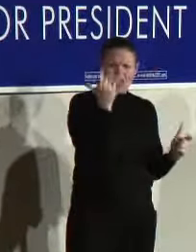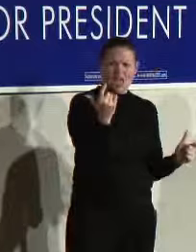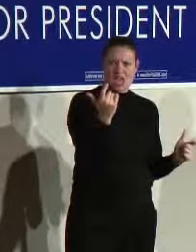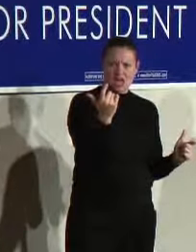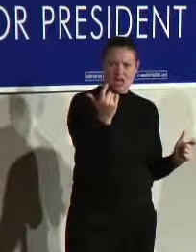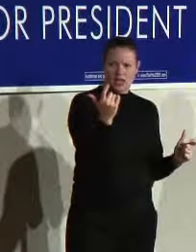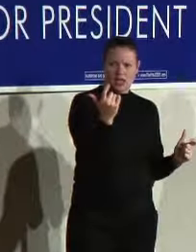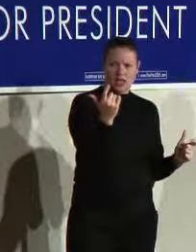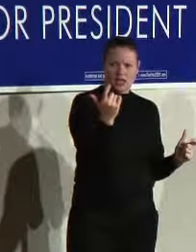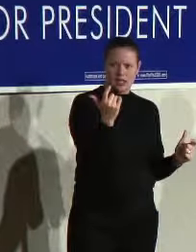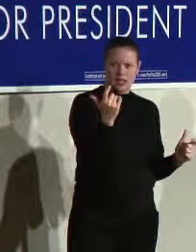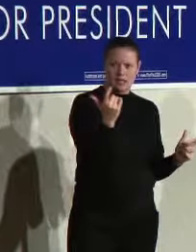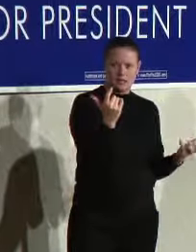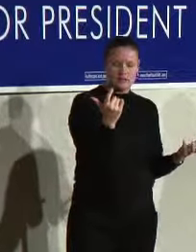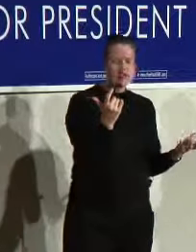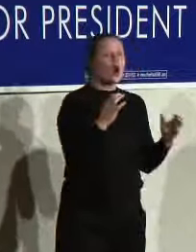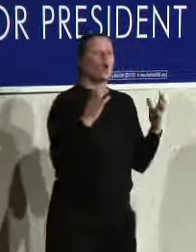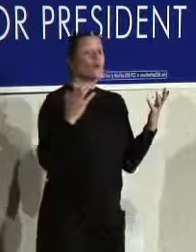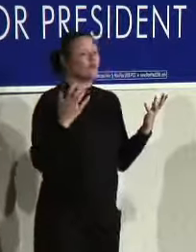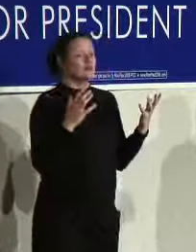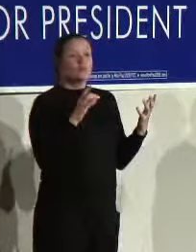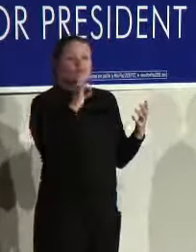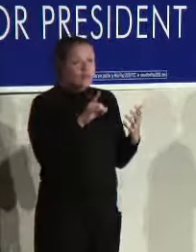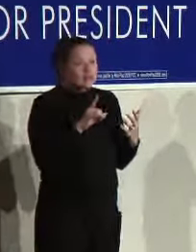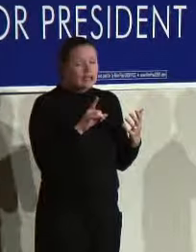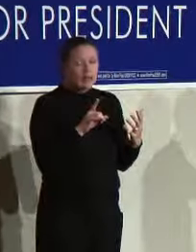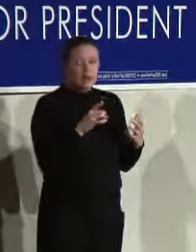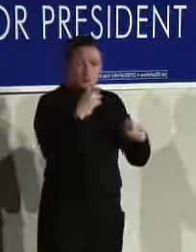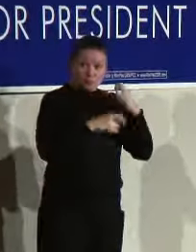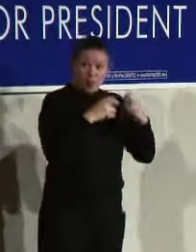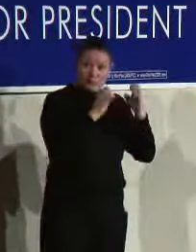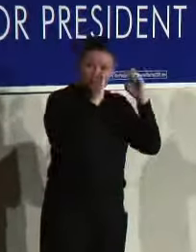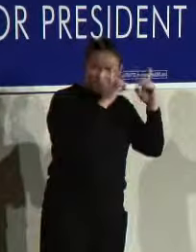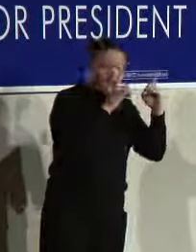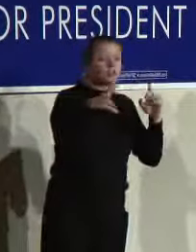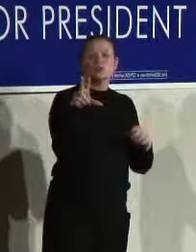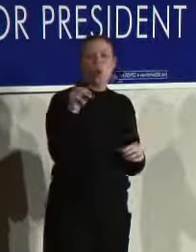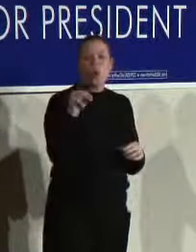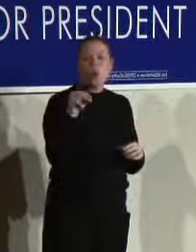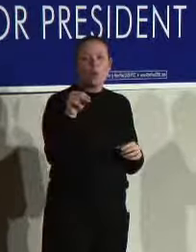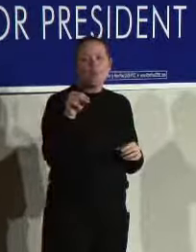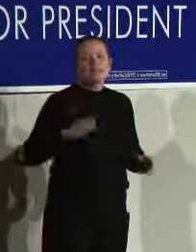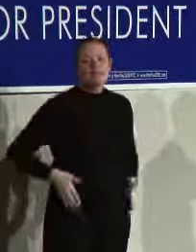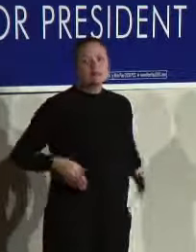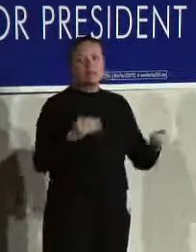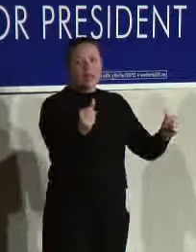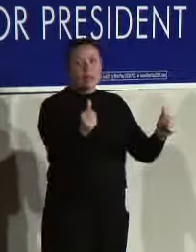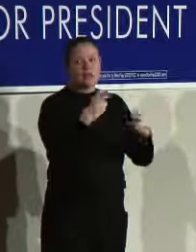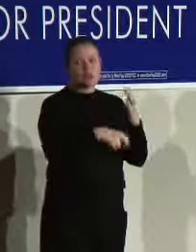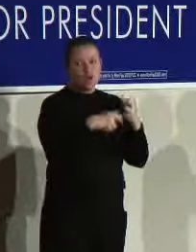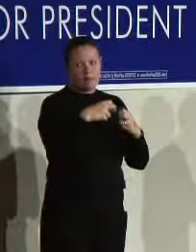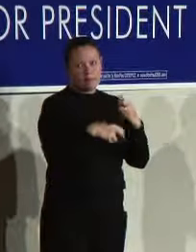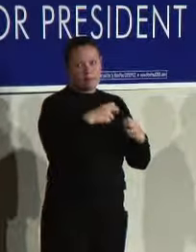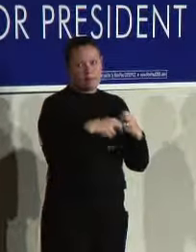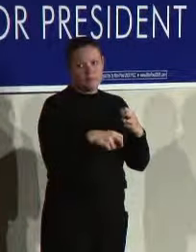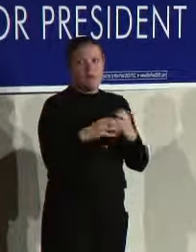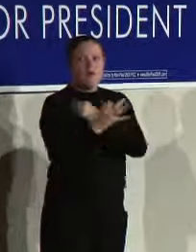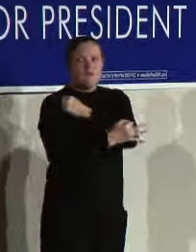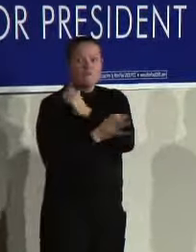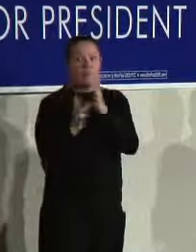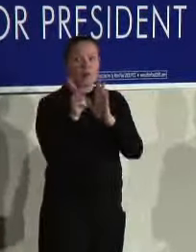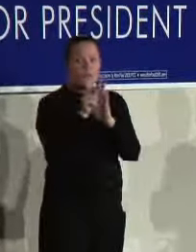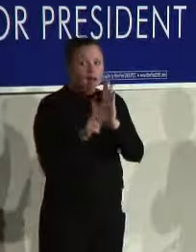can't look at these as an education problem. You have to look at it as a spending problem, foreign policy spending, printing money,